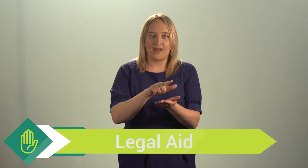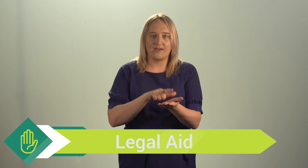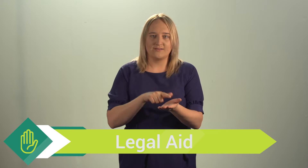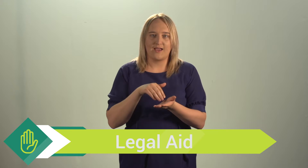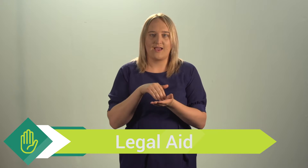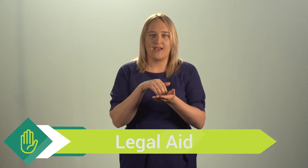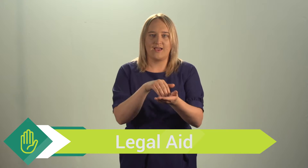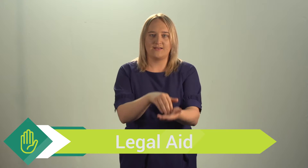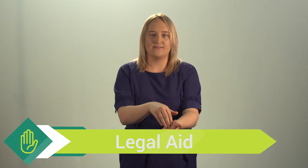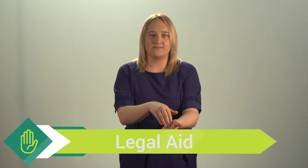legal aid,